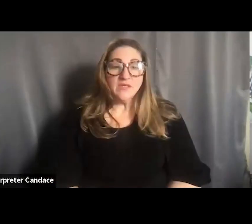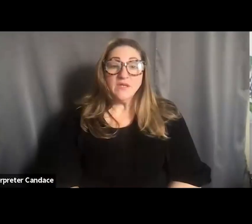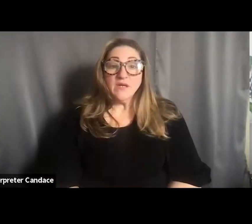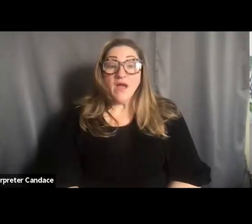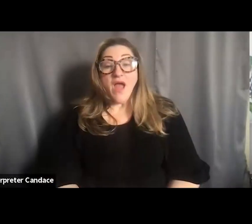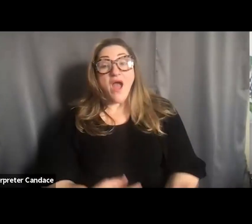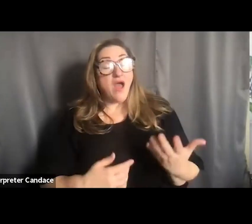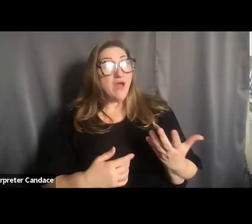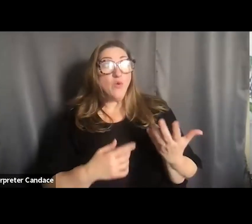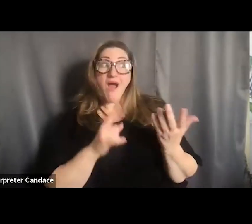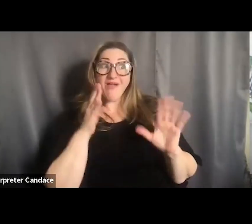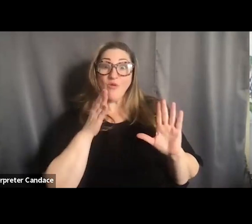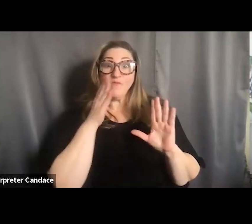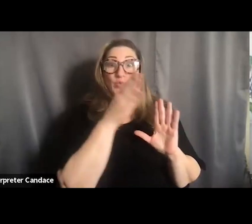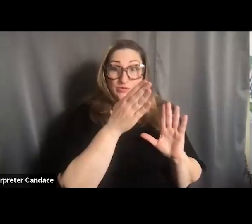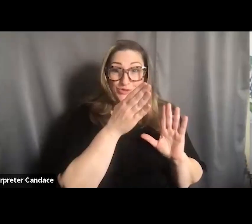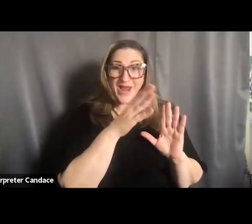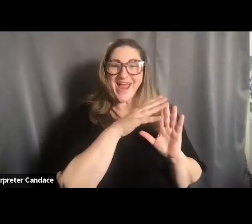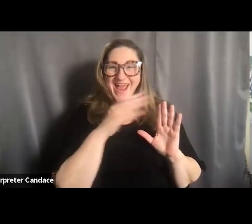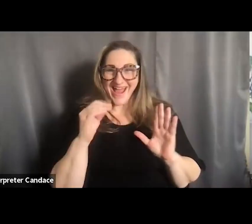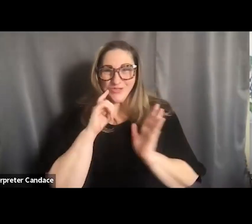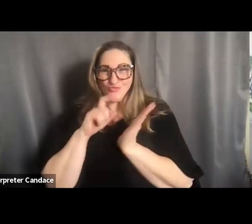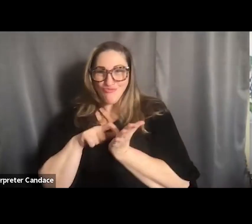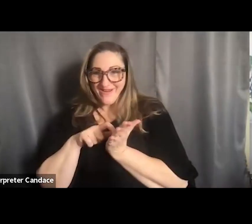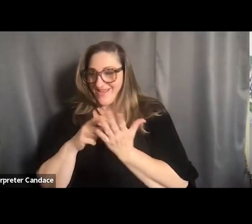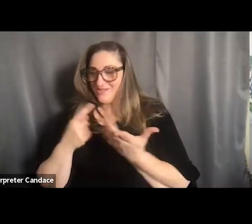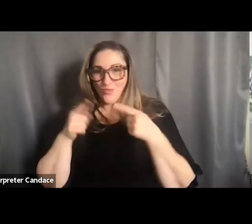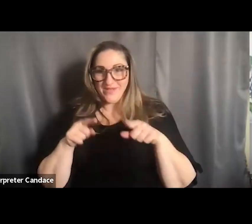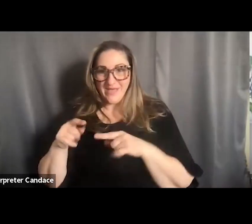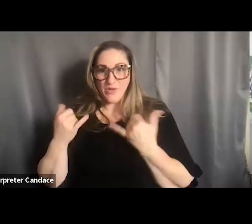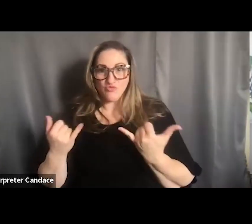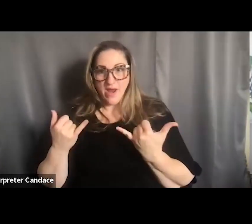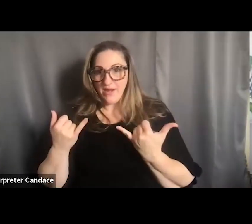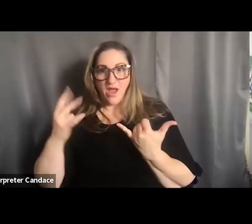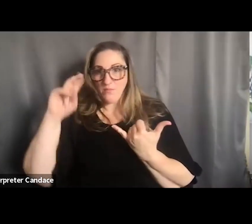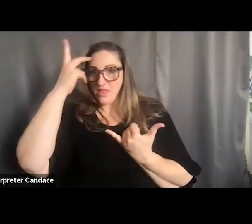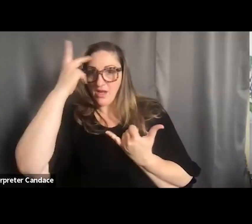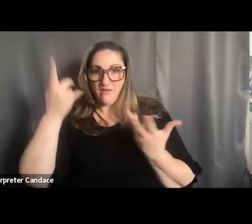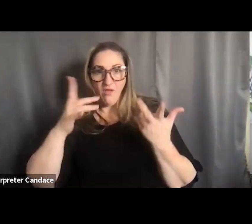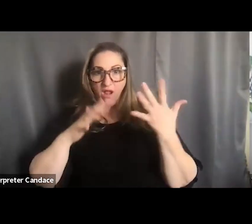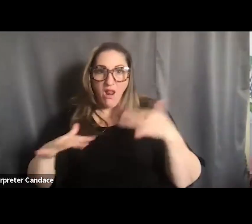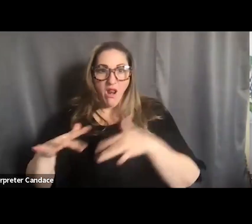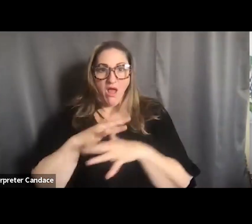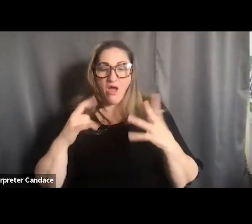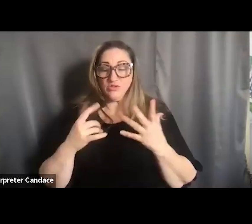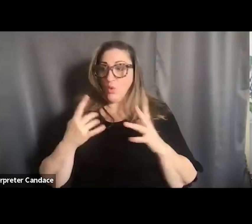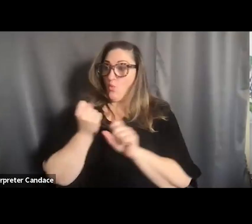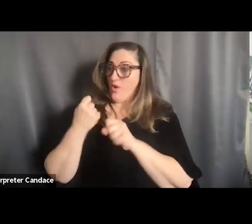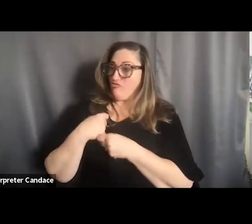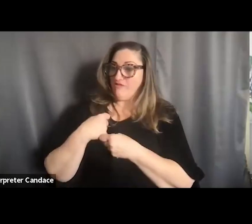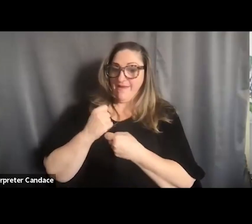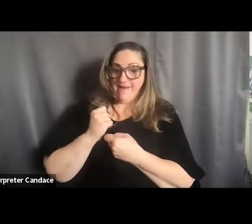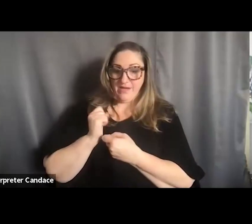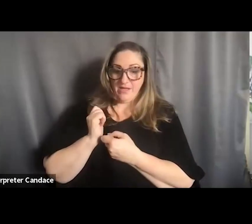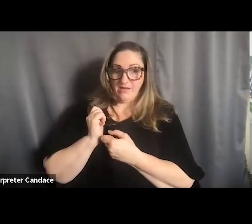and how I deeply believe they are intertwined. In the same way that in the work with Creating New Futures,